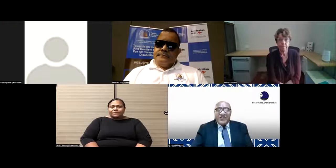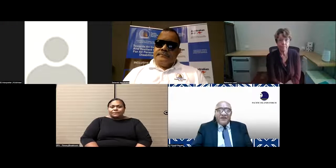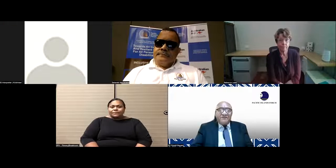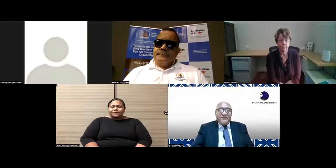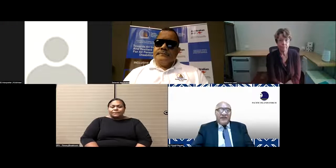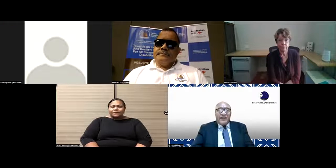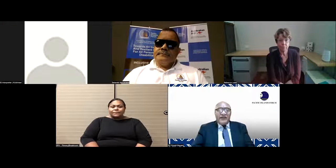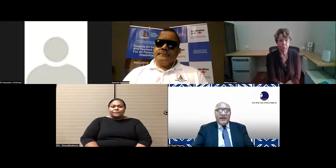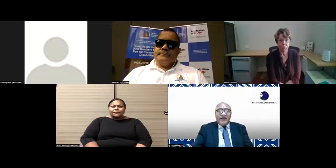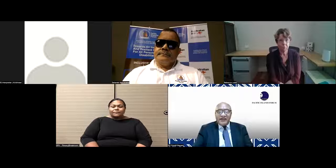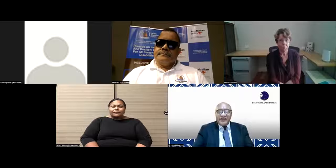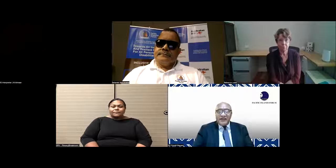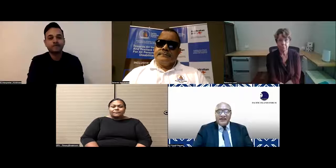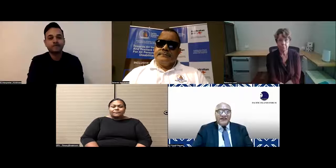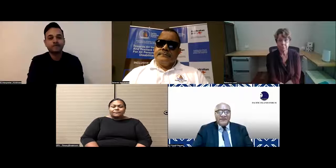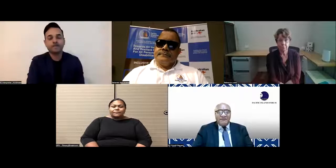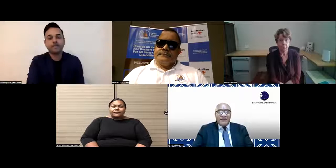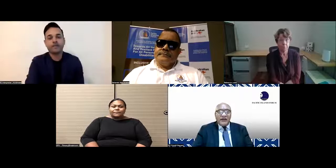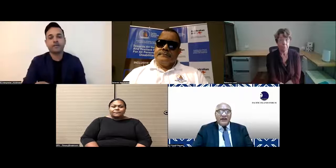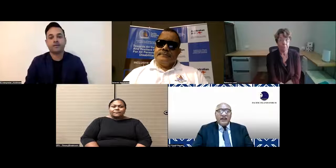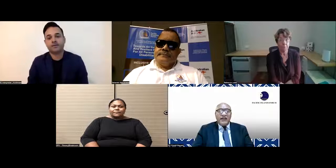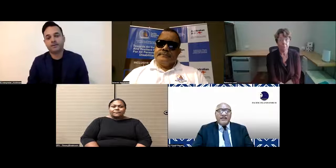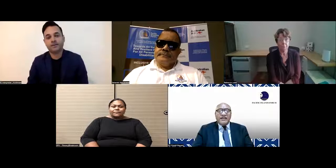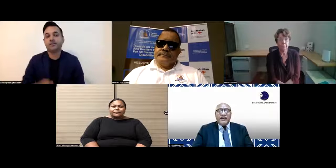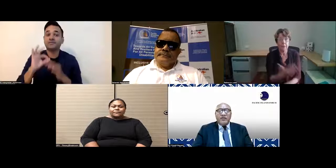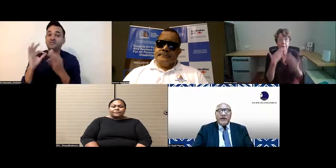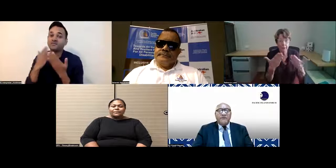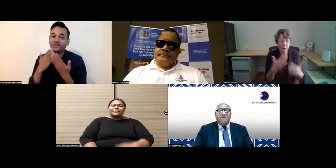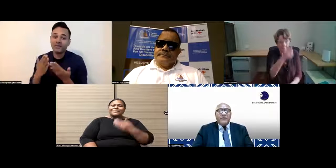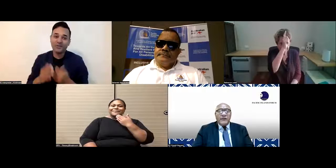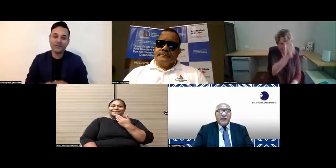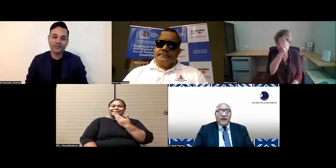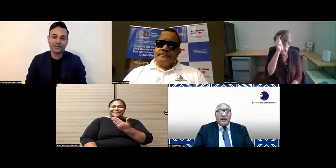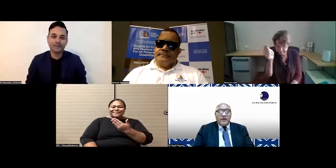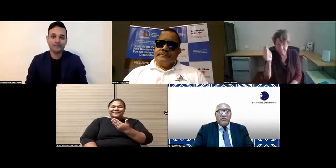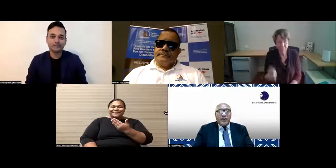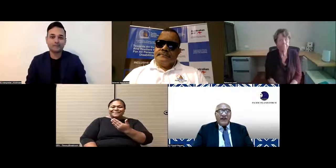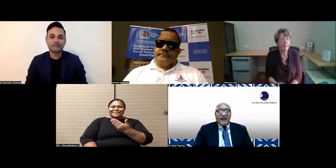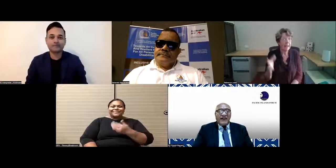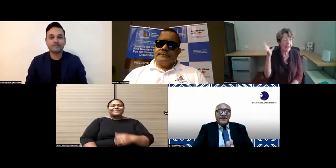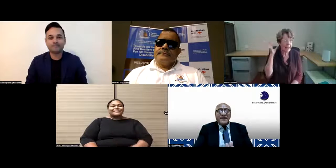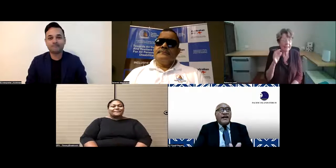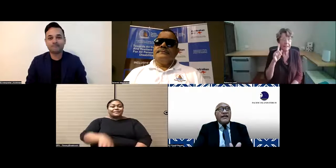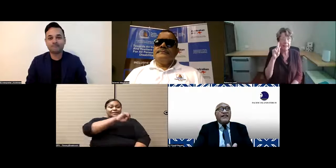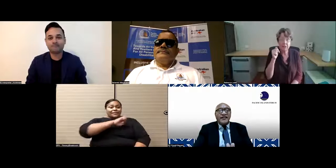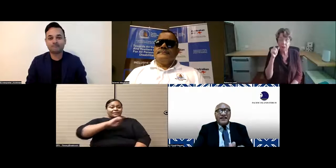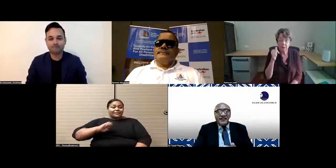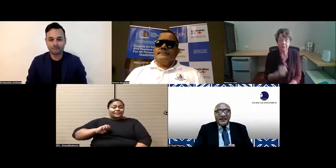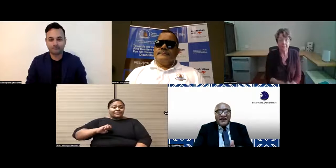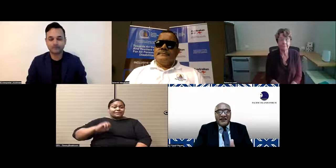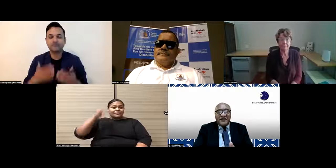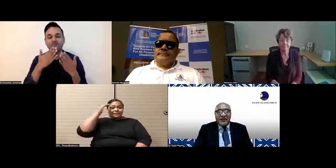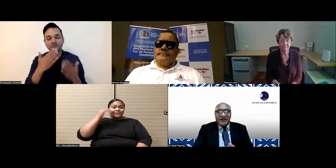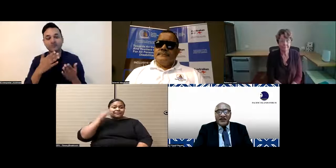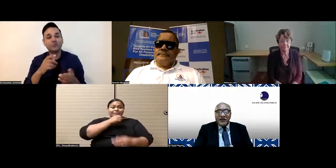Thank you. Thank you, Chair, Excellencies, ladies and gentlemen. Bula Vinaka, indeed, it